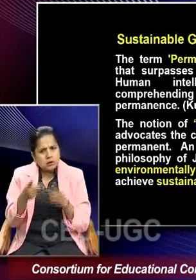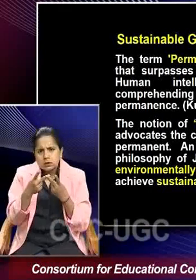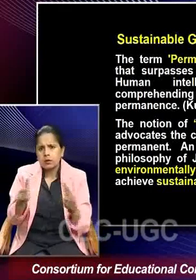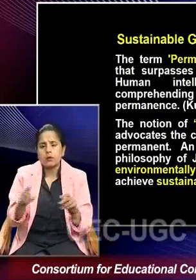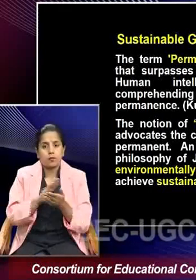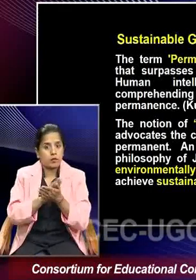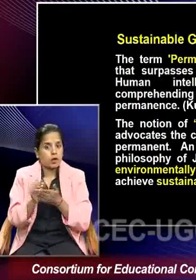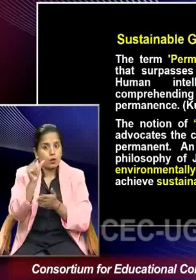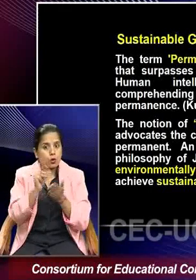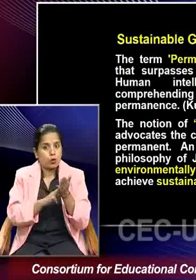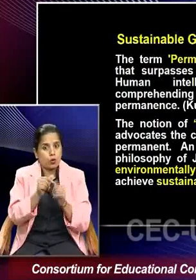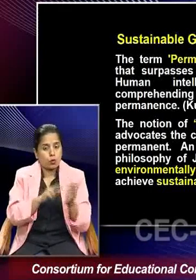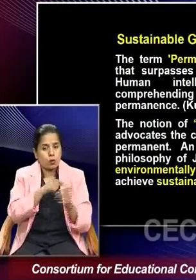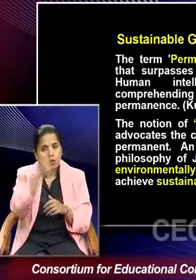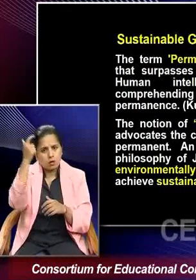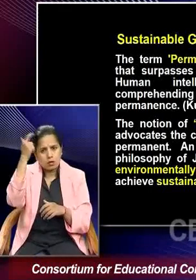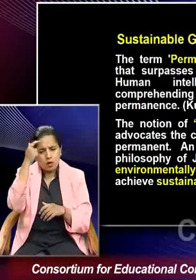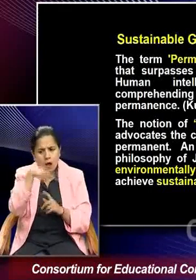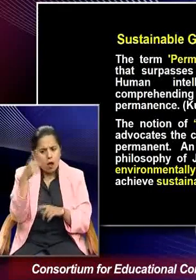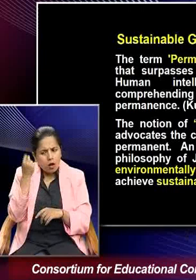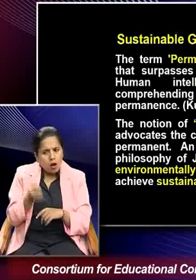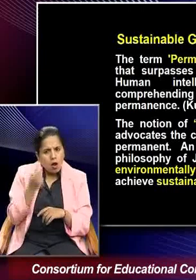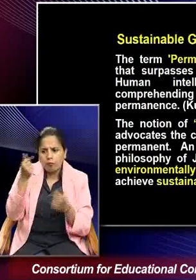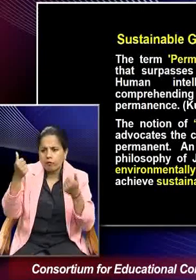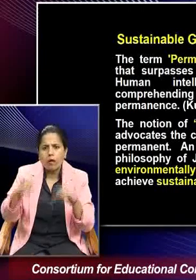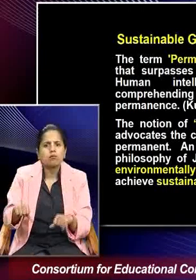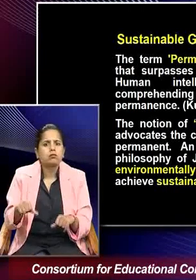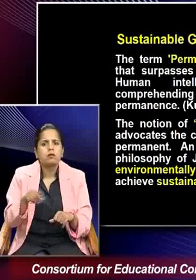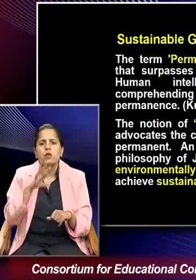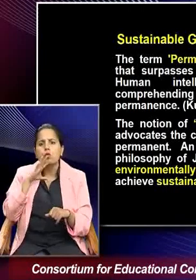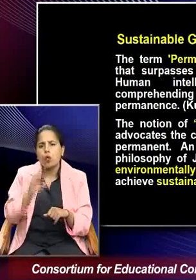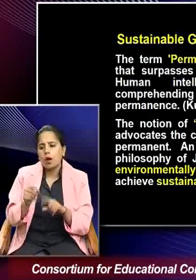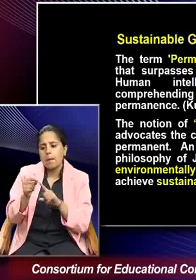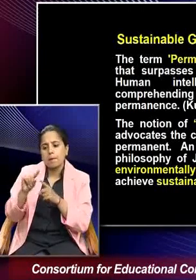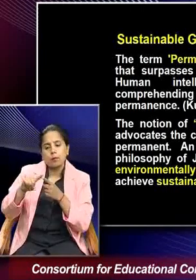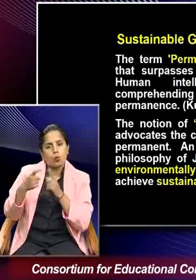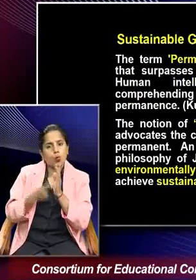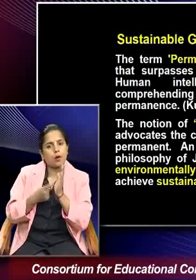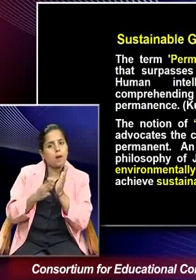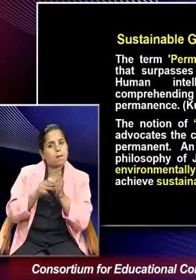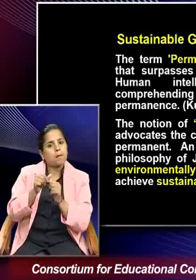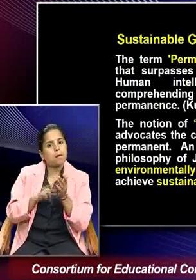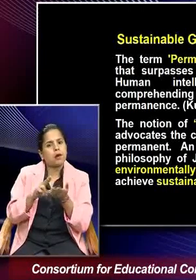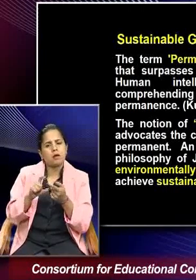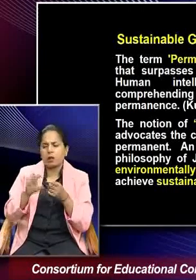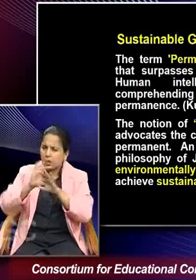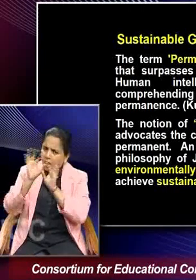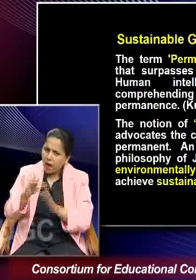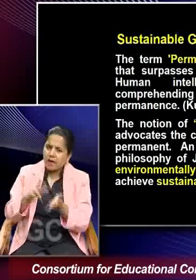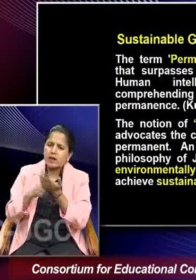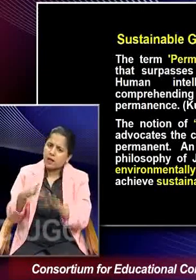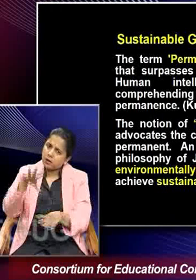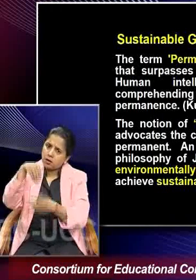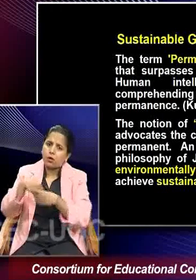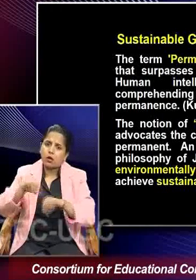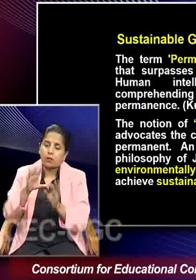Human intellect fails to understand the absolute permanence which is embedded in nature. Kumarappa said so